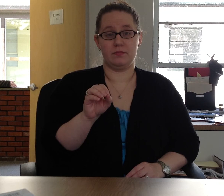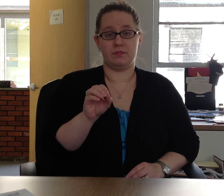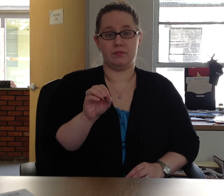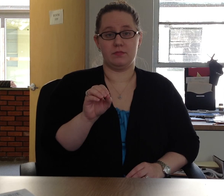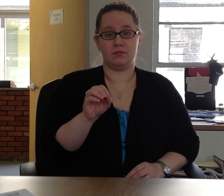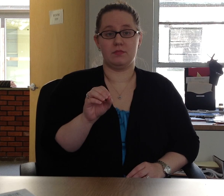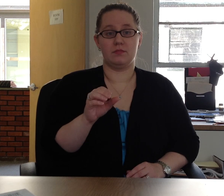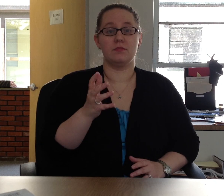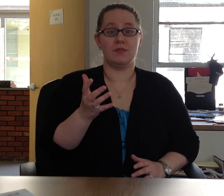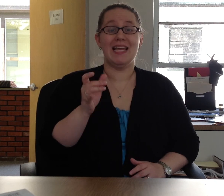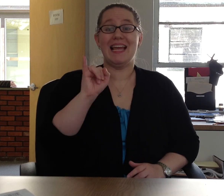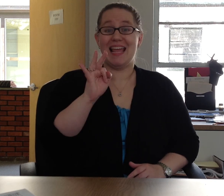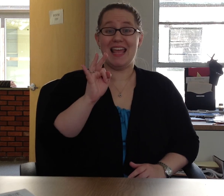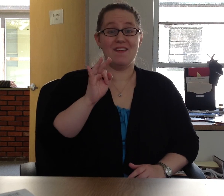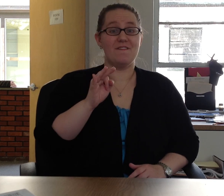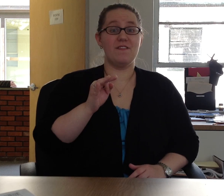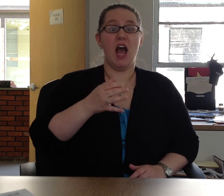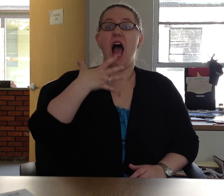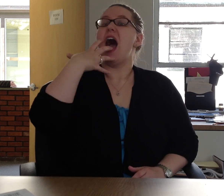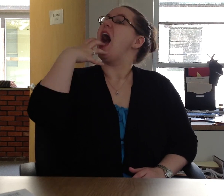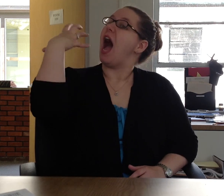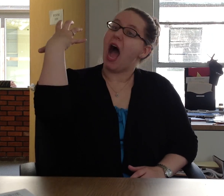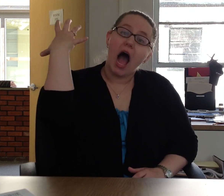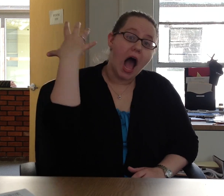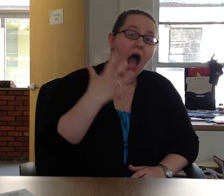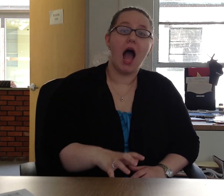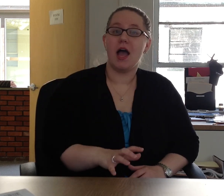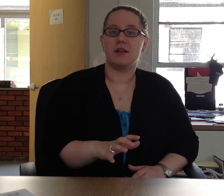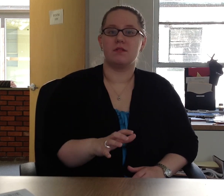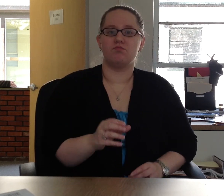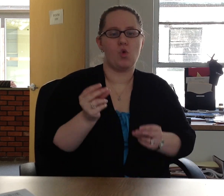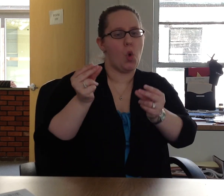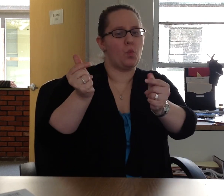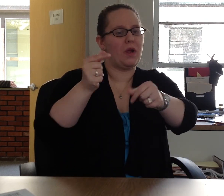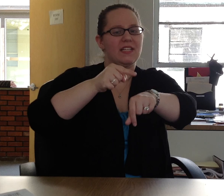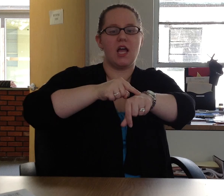Conversely, the higher the temperature, the less time is necessary.